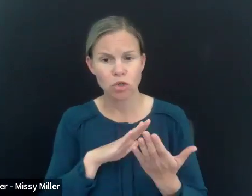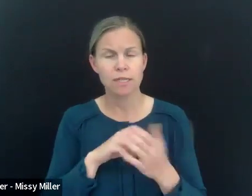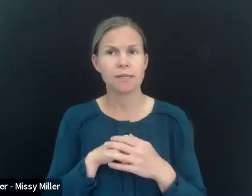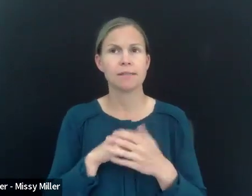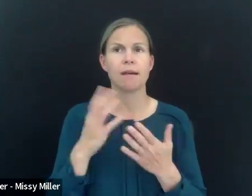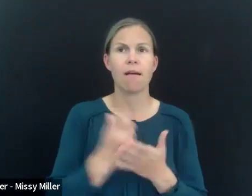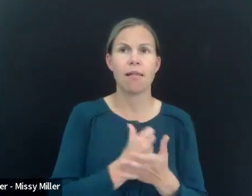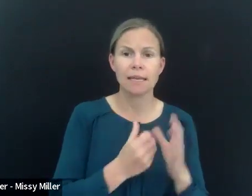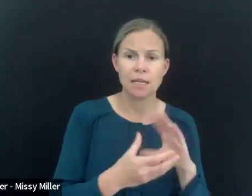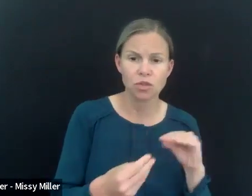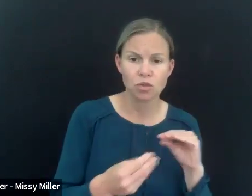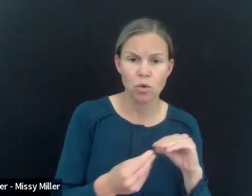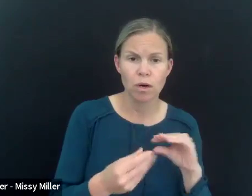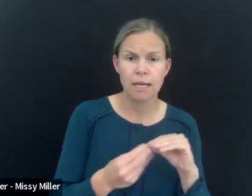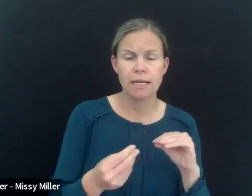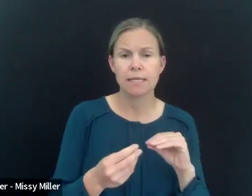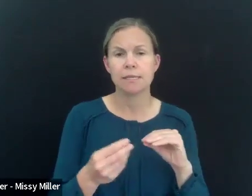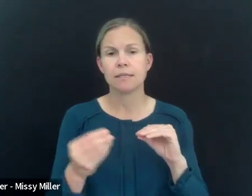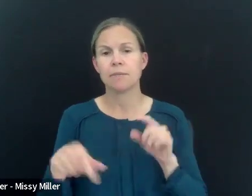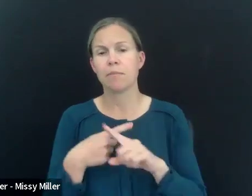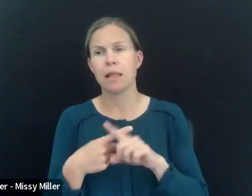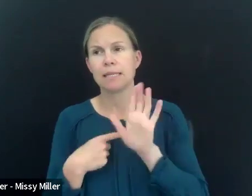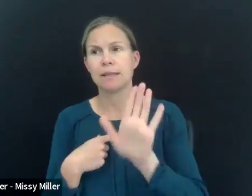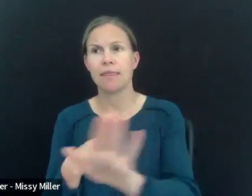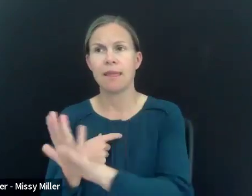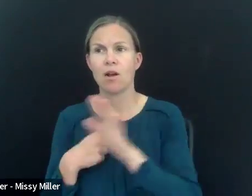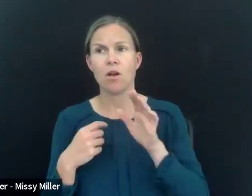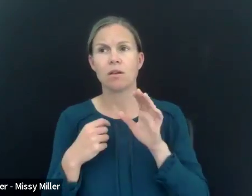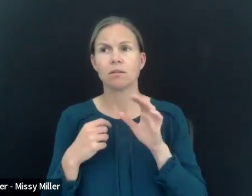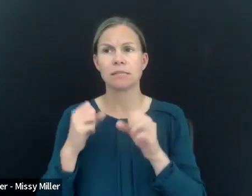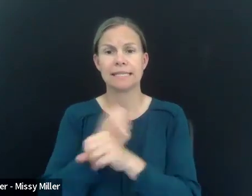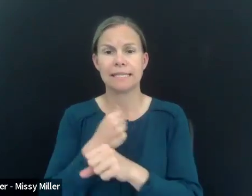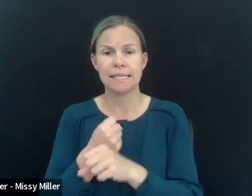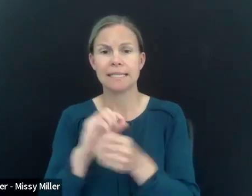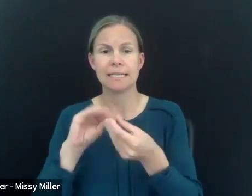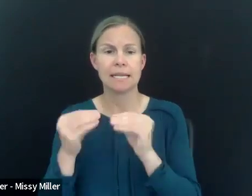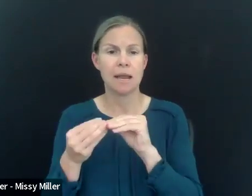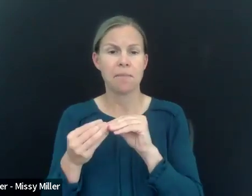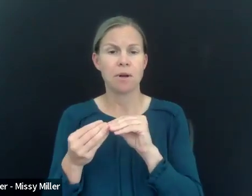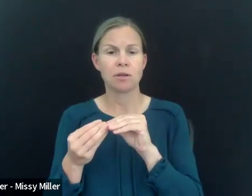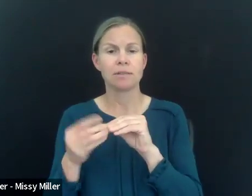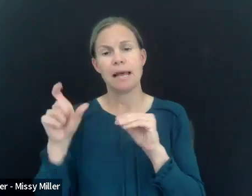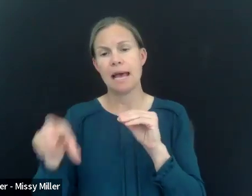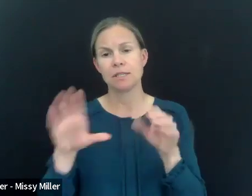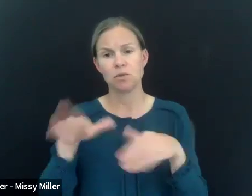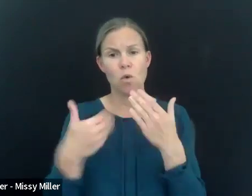stories plus the statistics. It can't just be epidemiology and stats